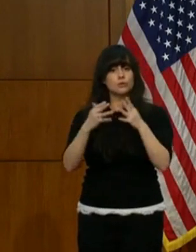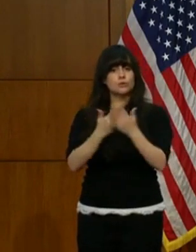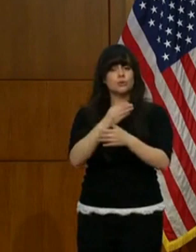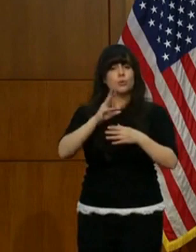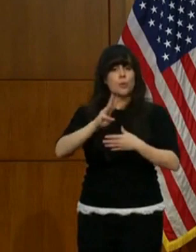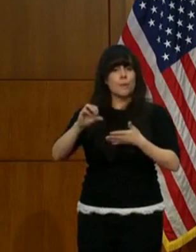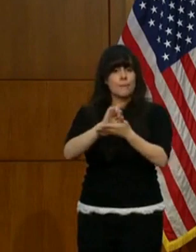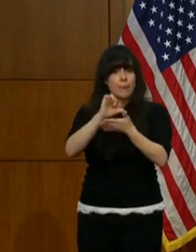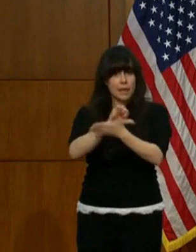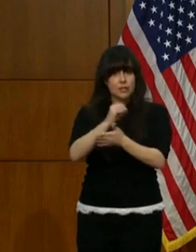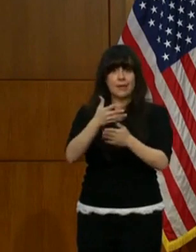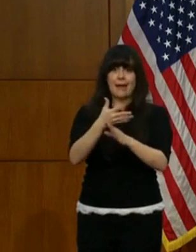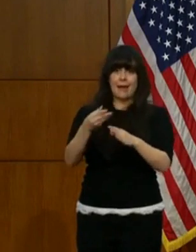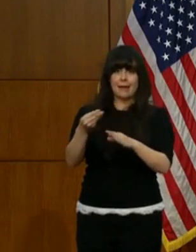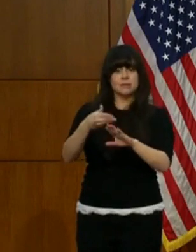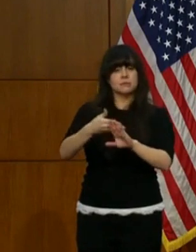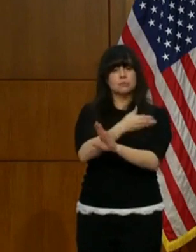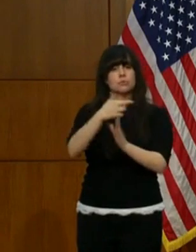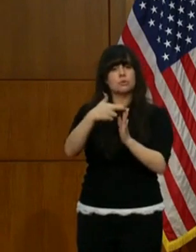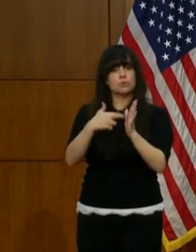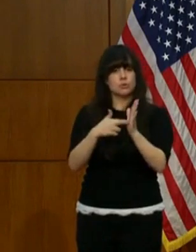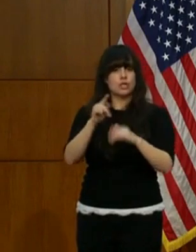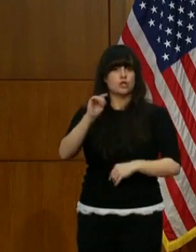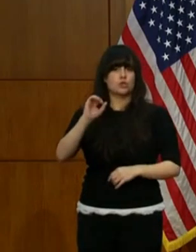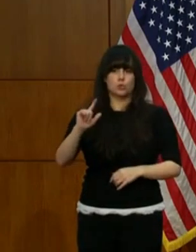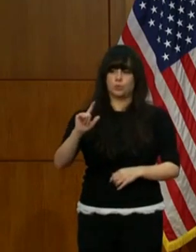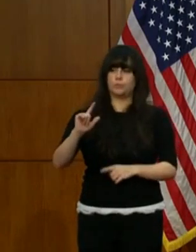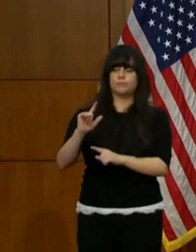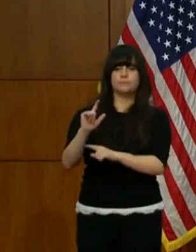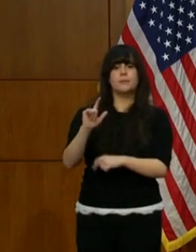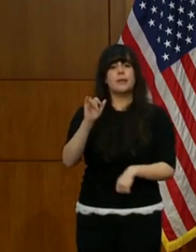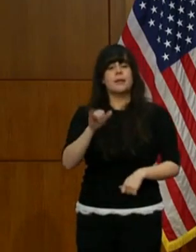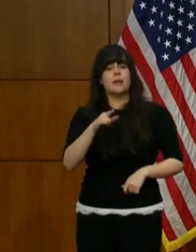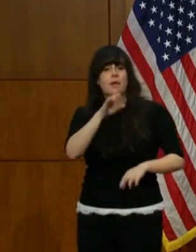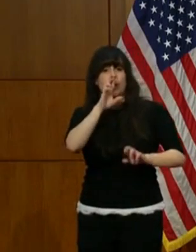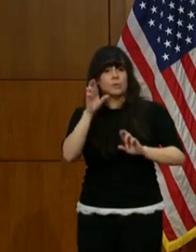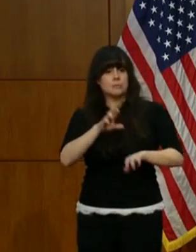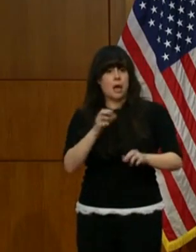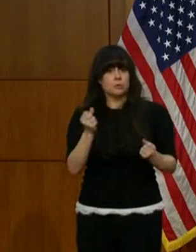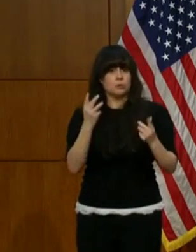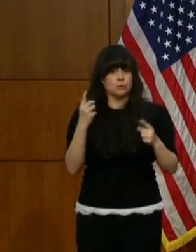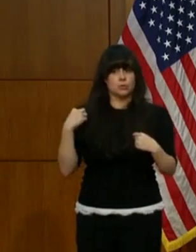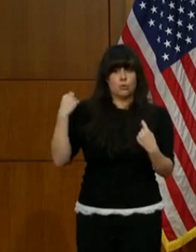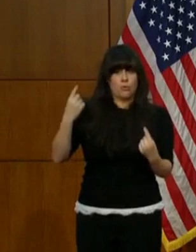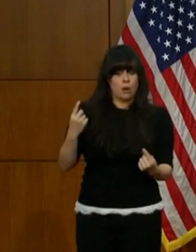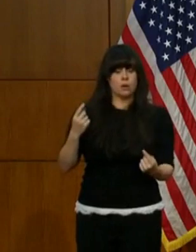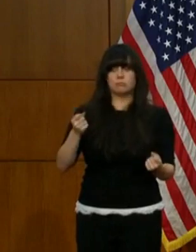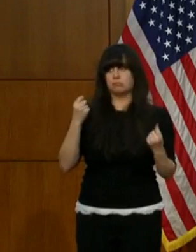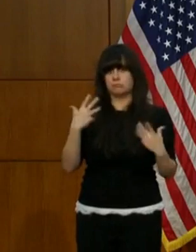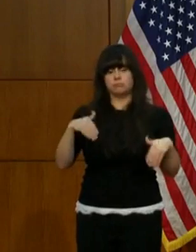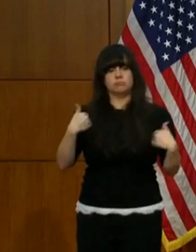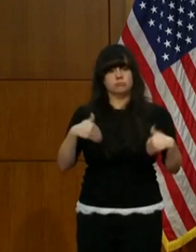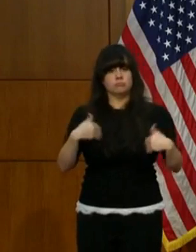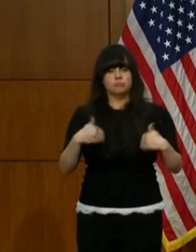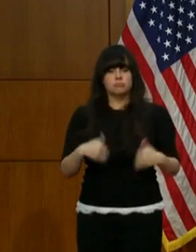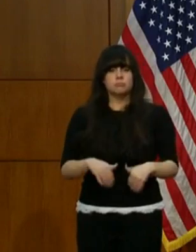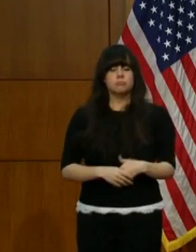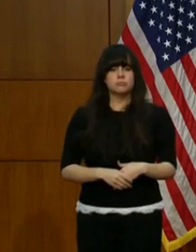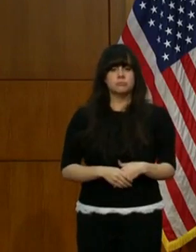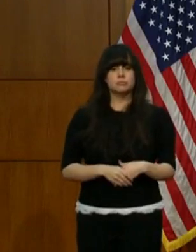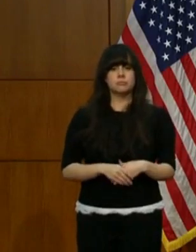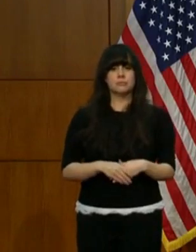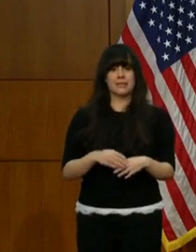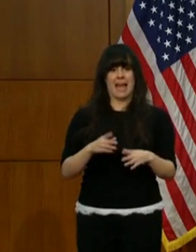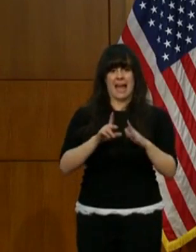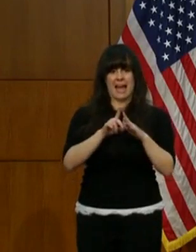and pre-registration tool. The response has been very strong. At the peak, the new